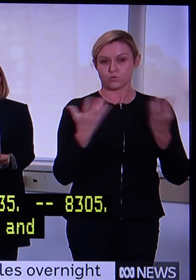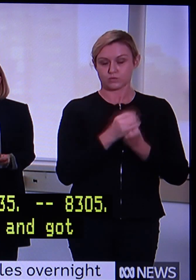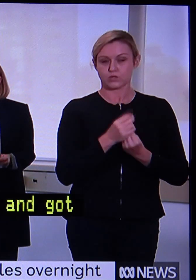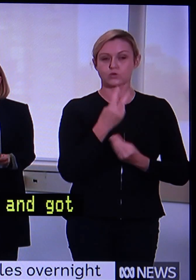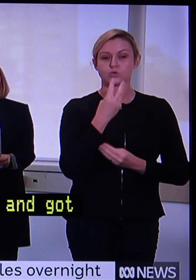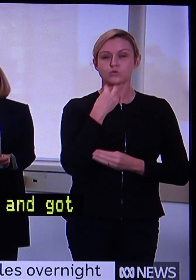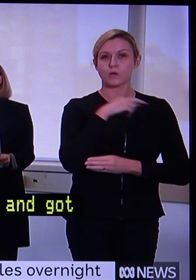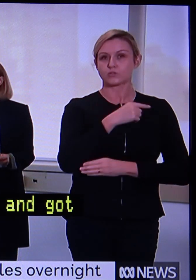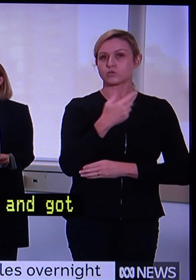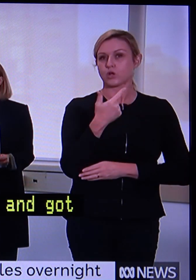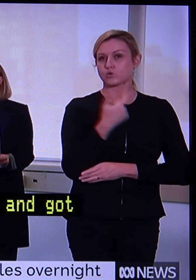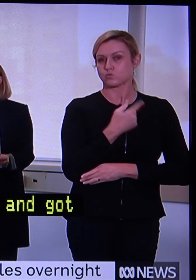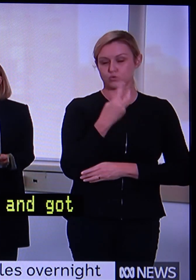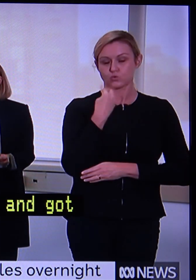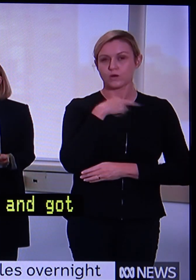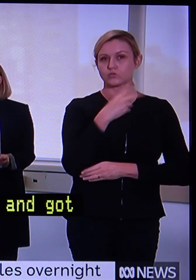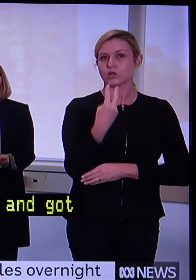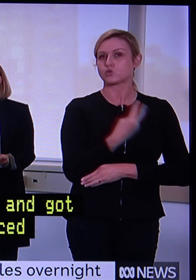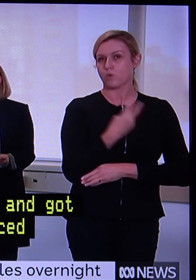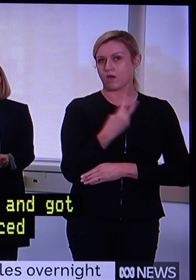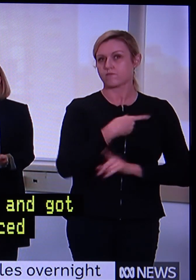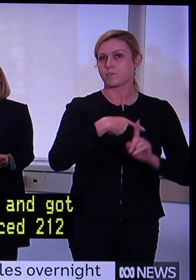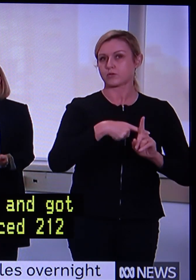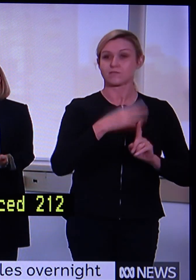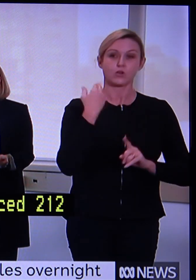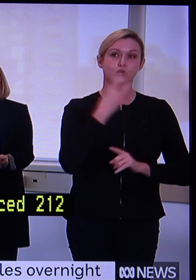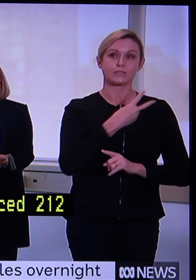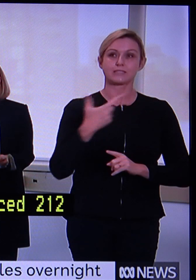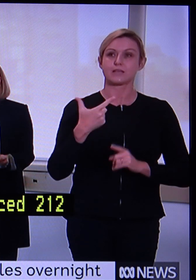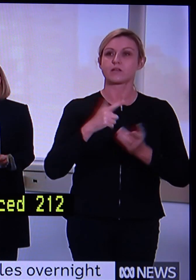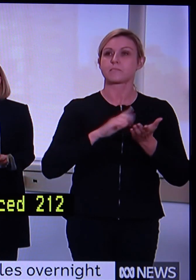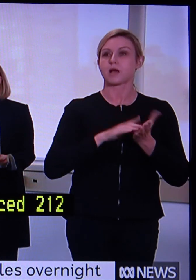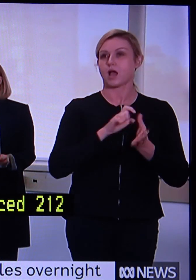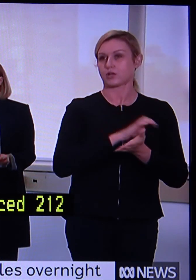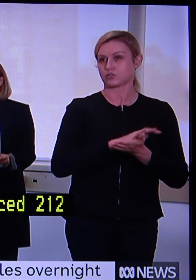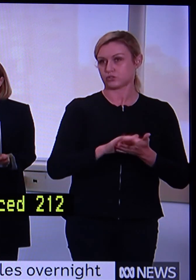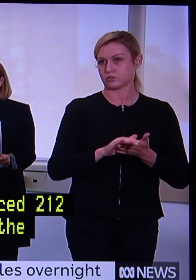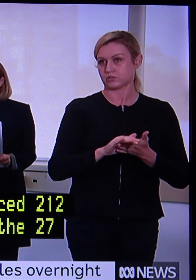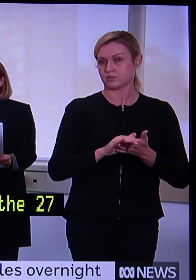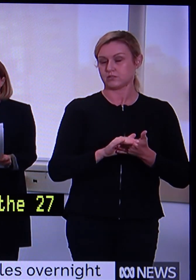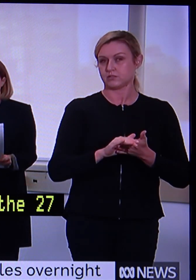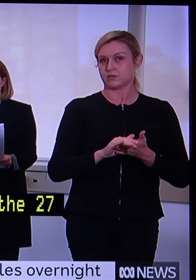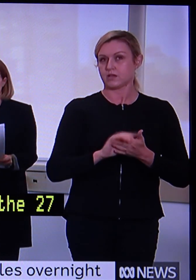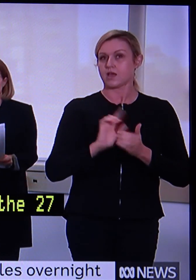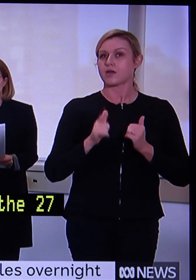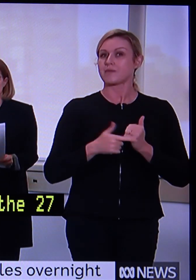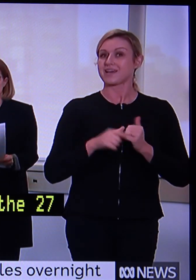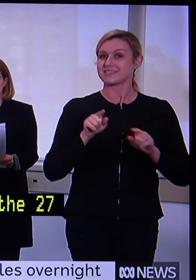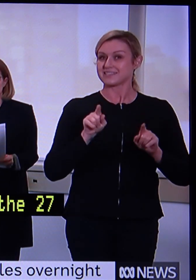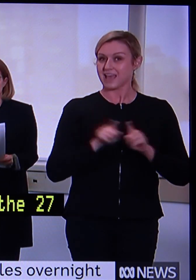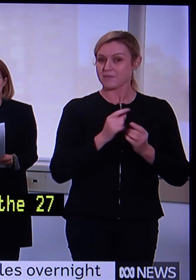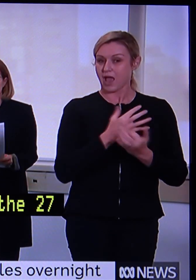212 positive cases back on the 27th of March. This time, at a very similar